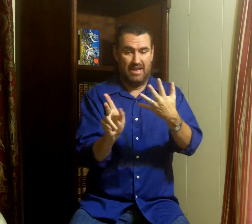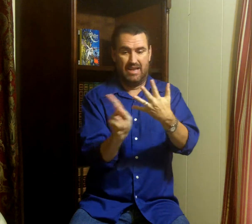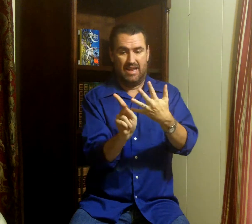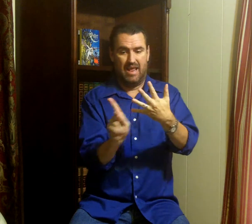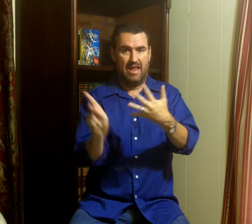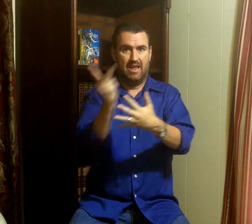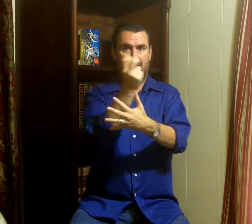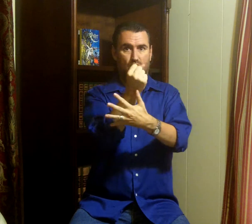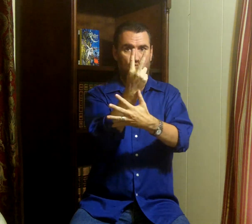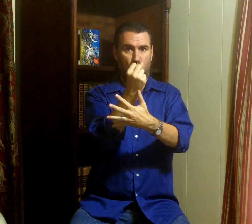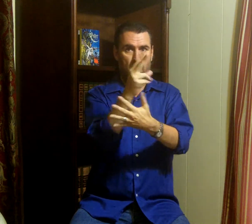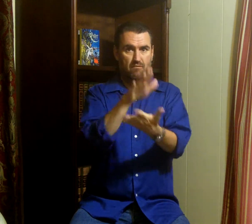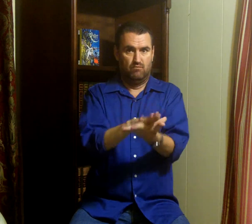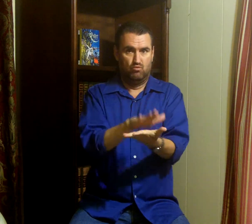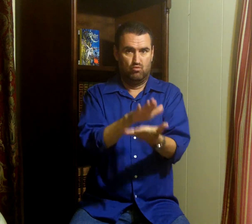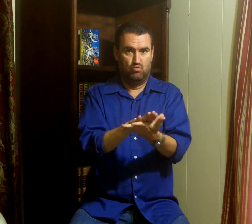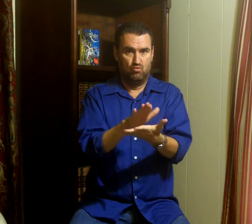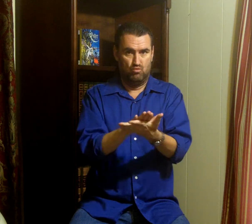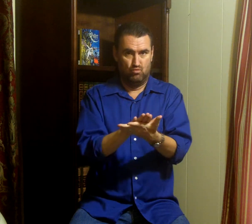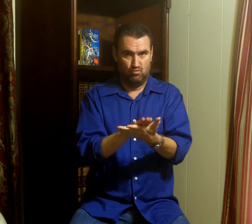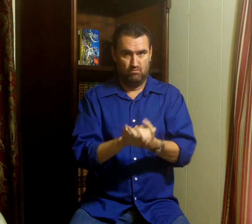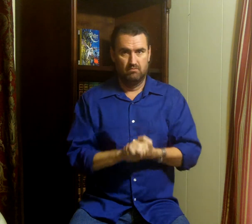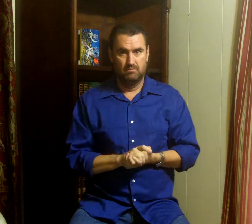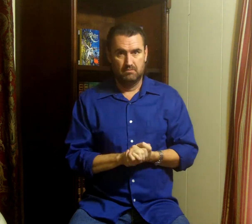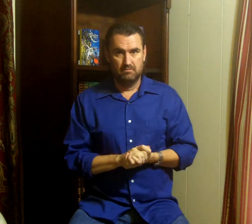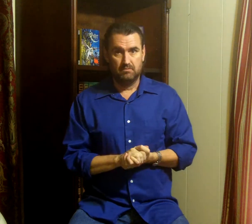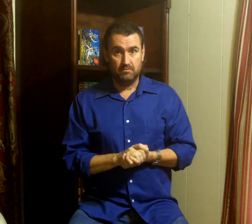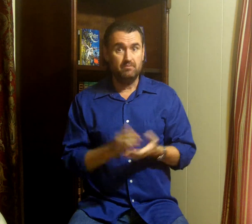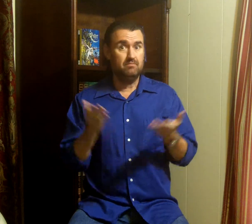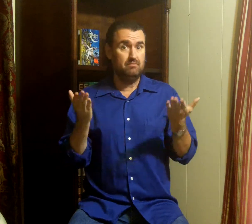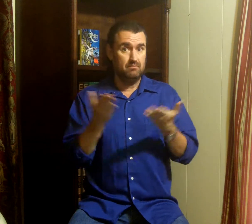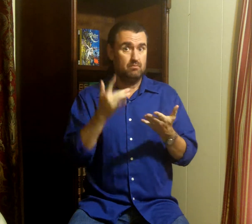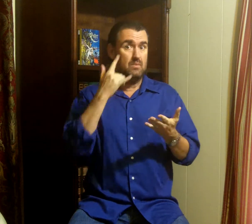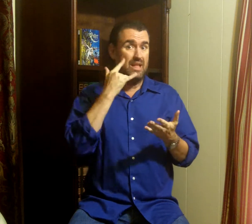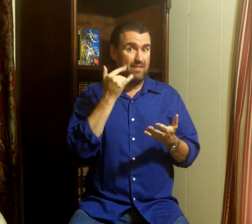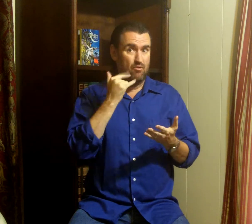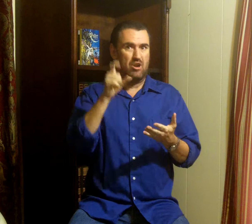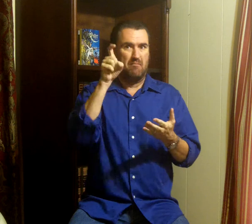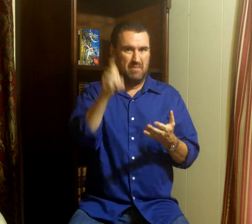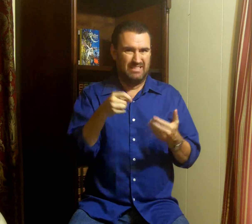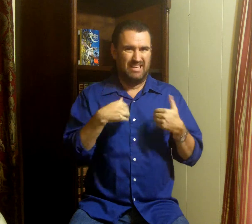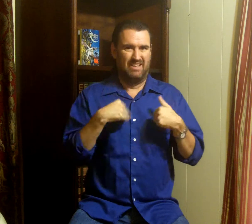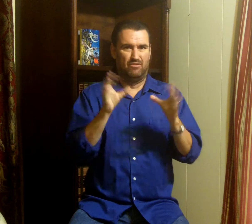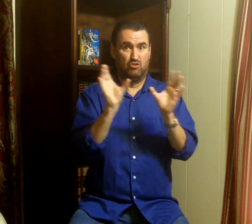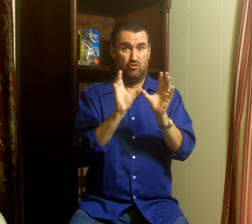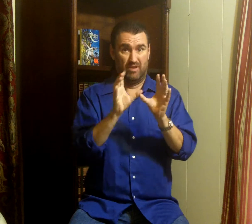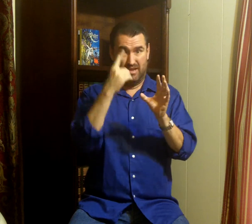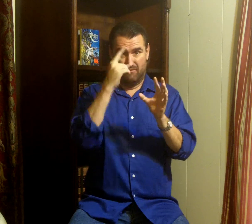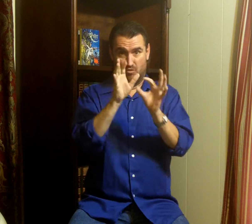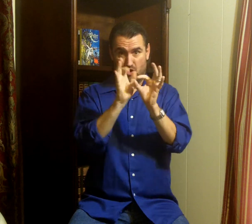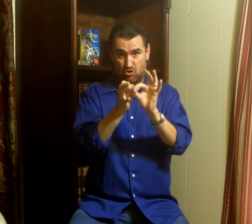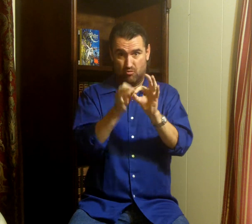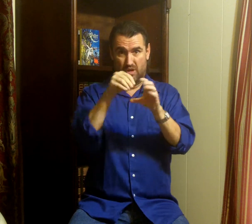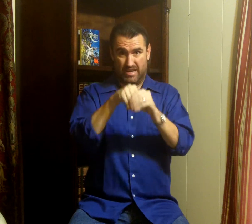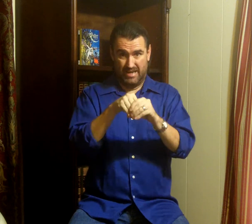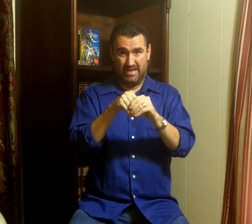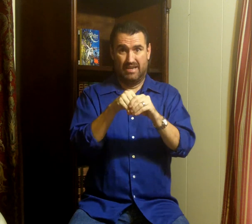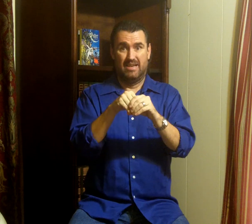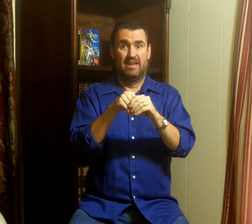high school, because in California you're required to have a certification to work in those environments. And by